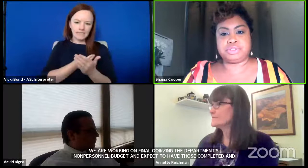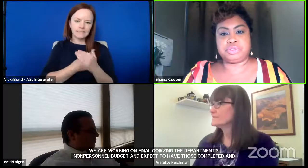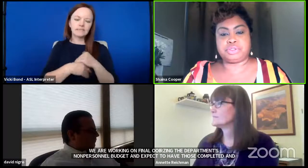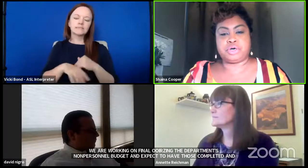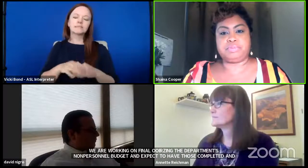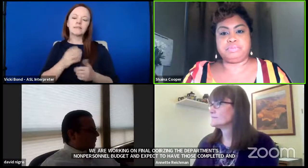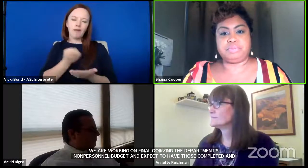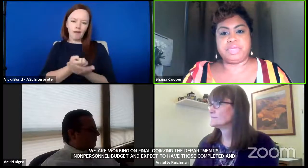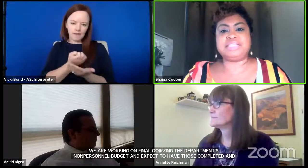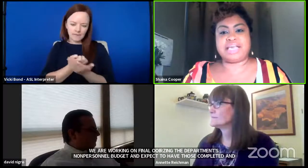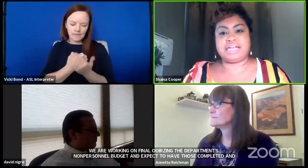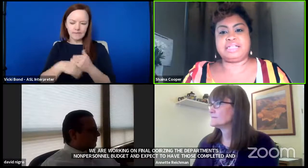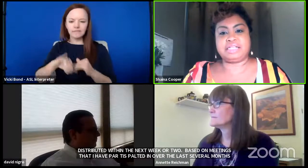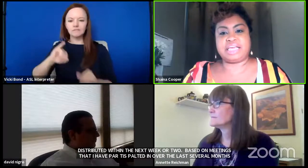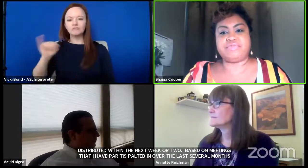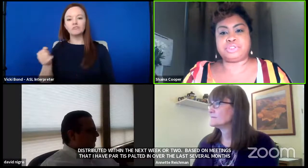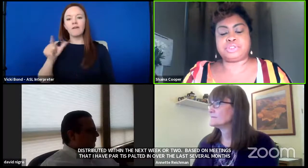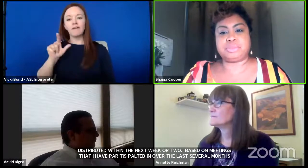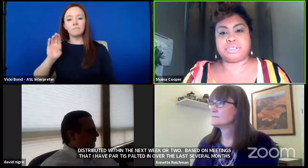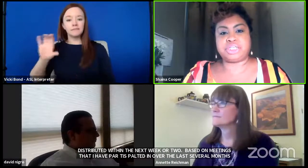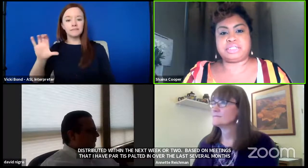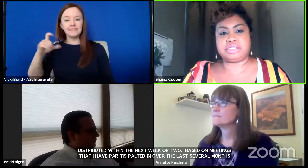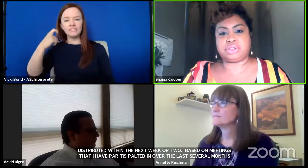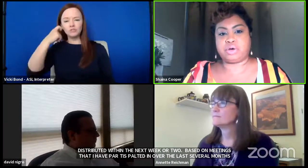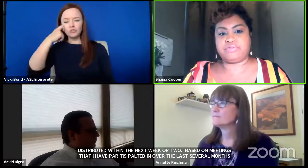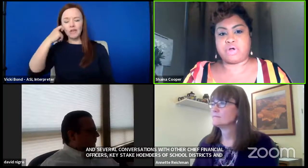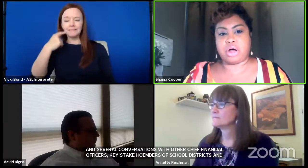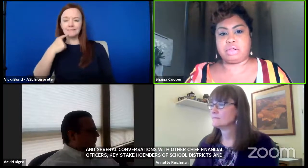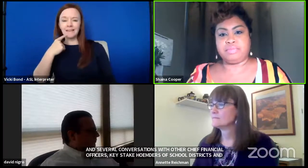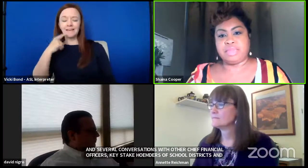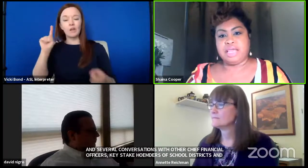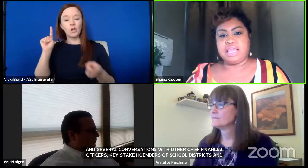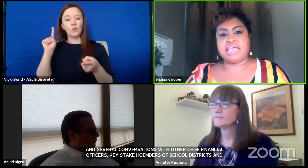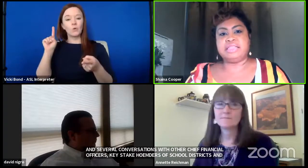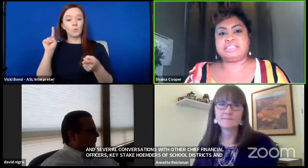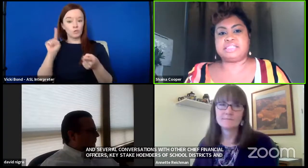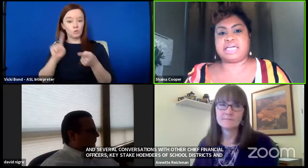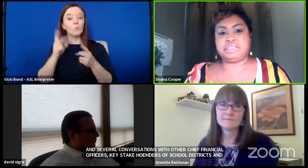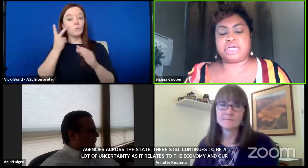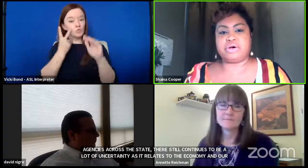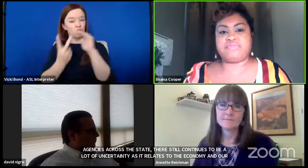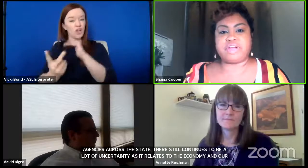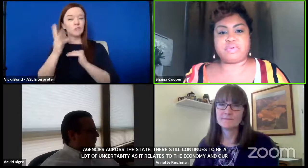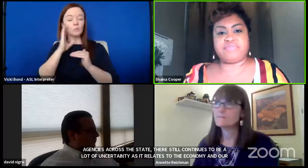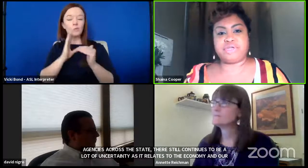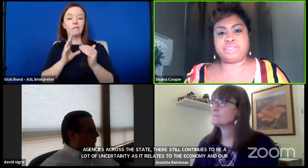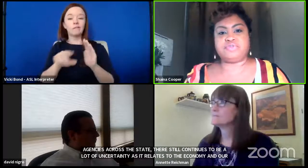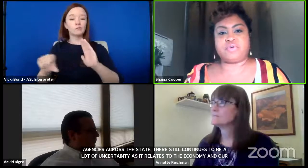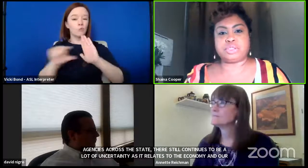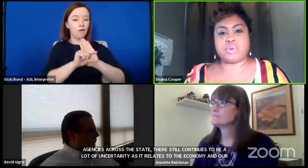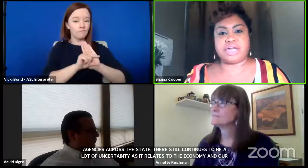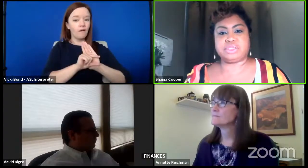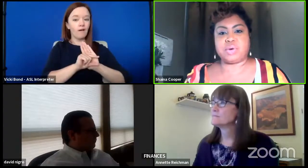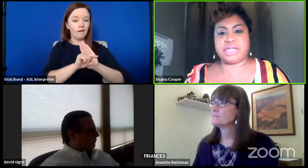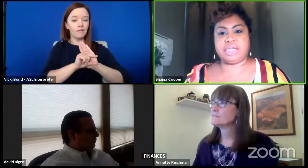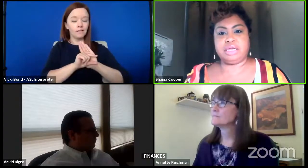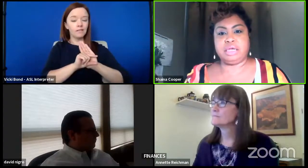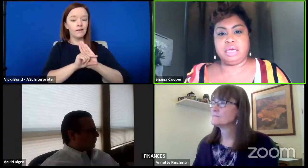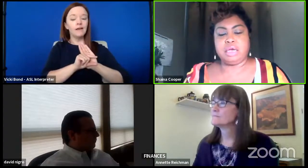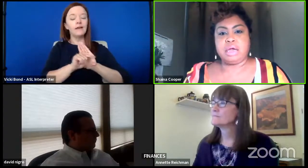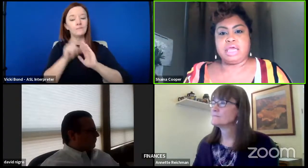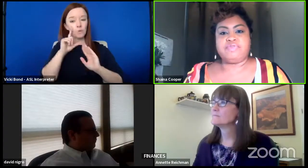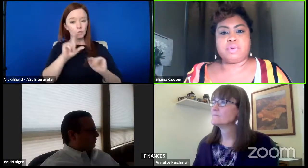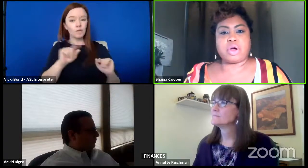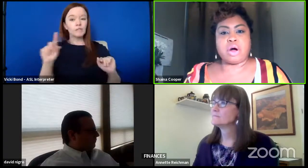just reduced or indicated that they've reduced their projected shortfall in the state general fund revenues for